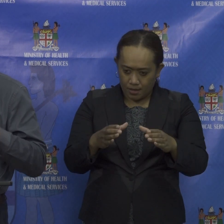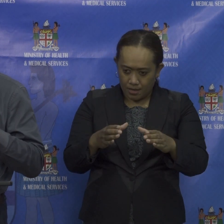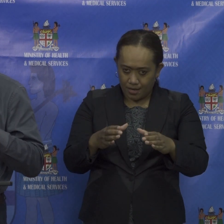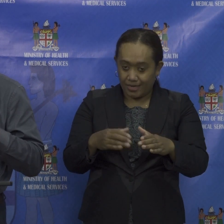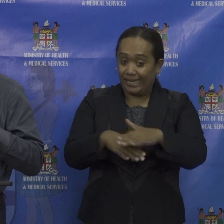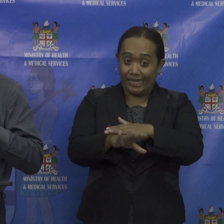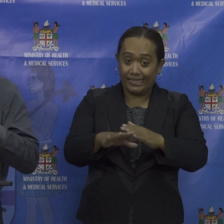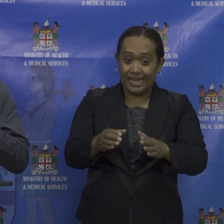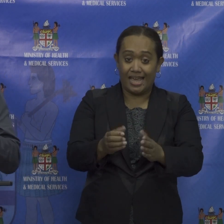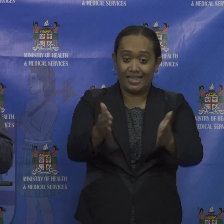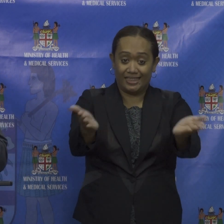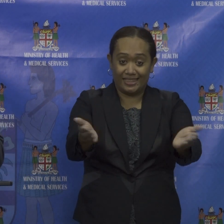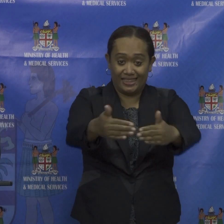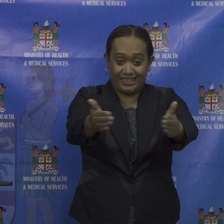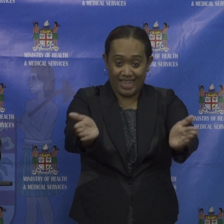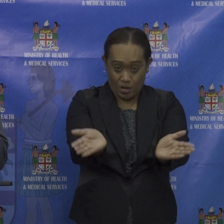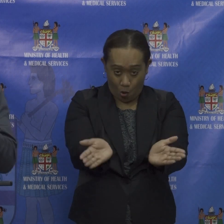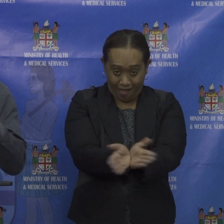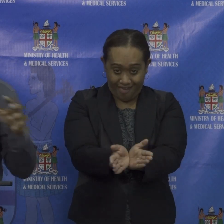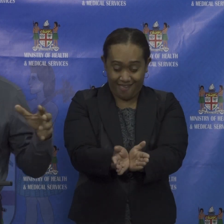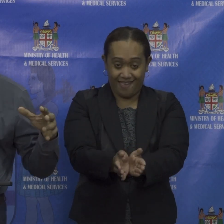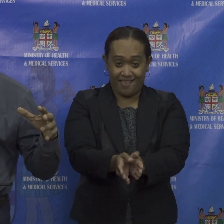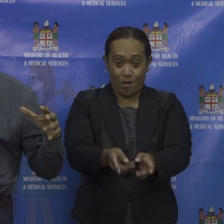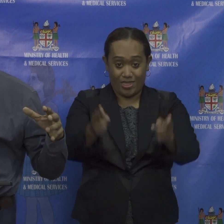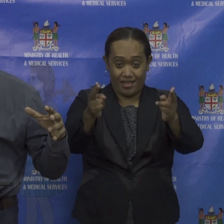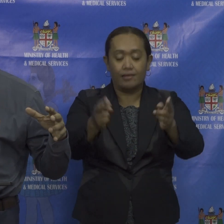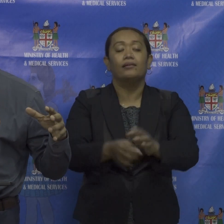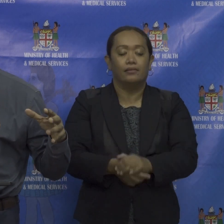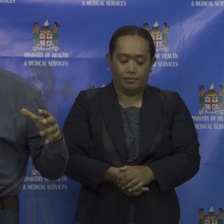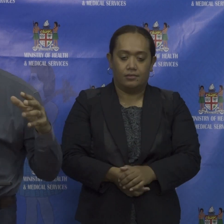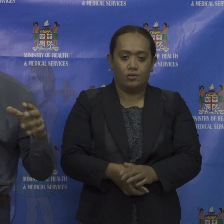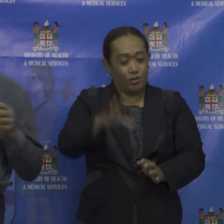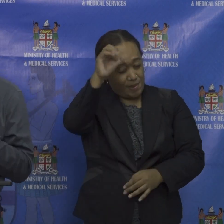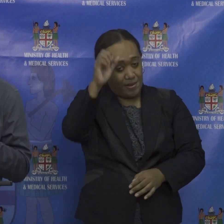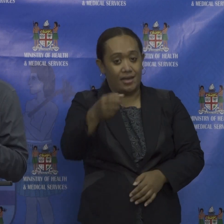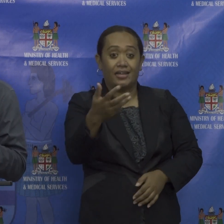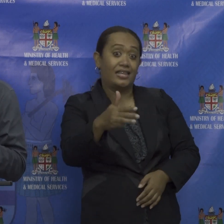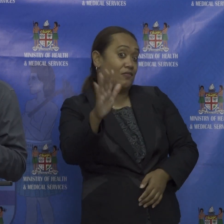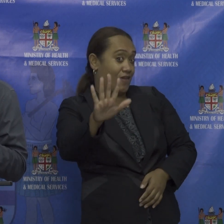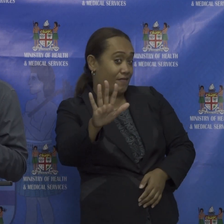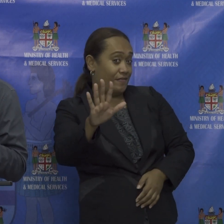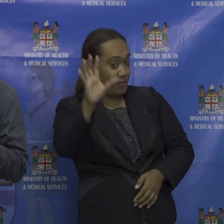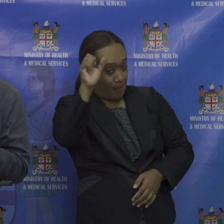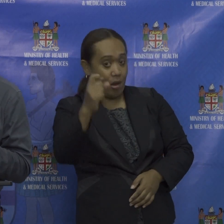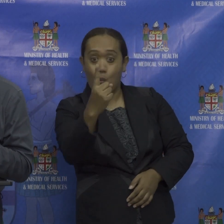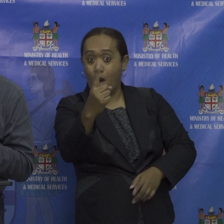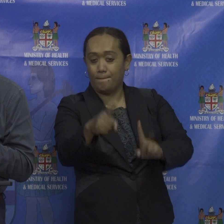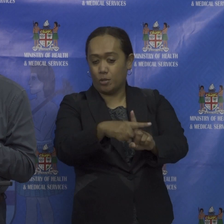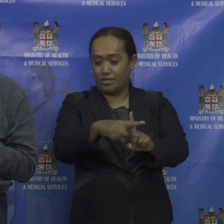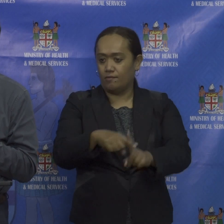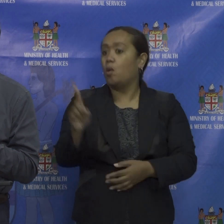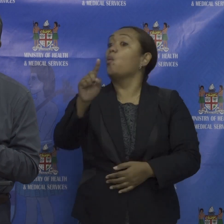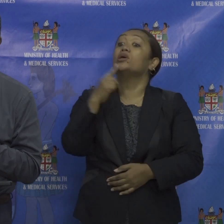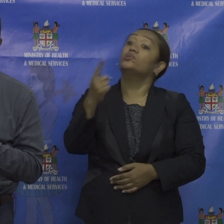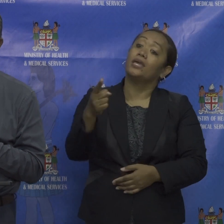in Tanoa, we went back again to 95 discharges, tested them, one was positive. So what you're